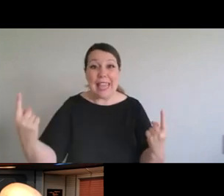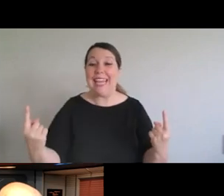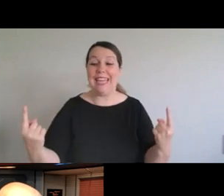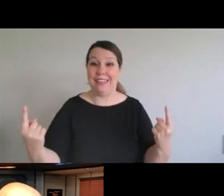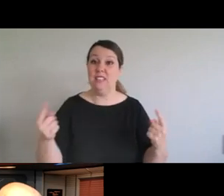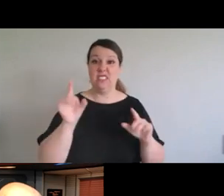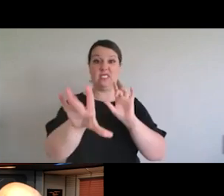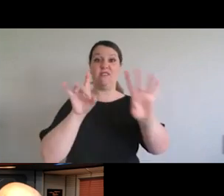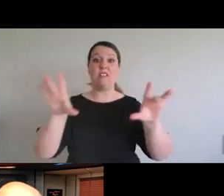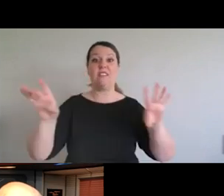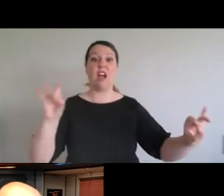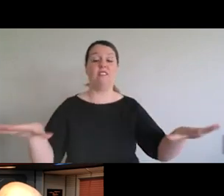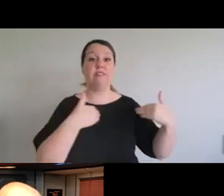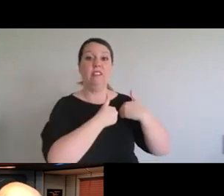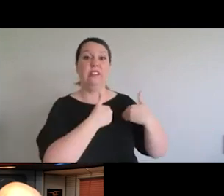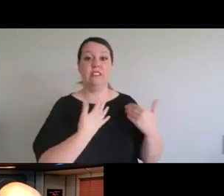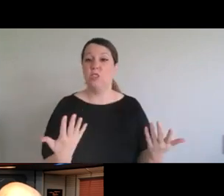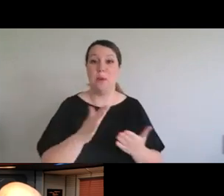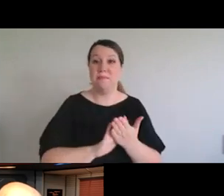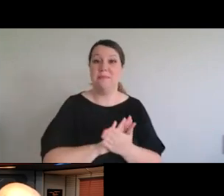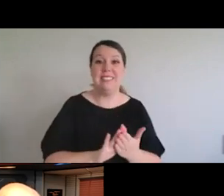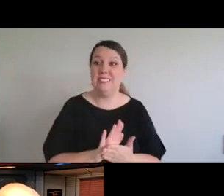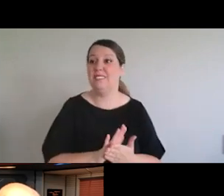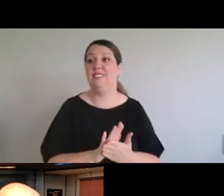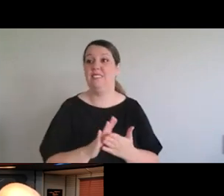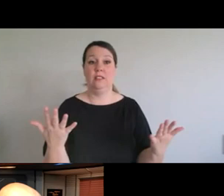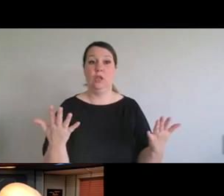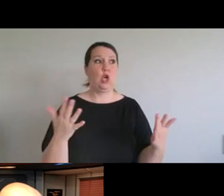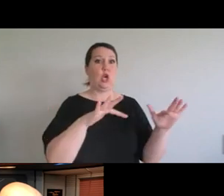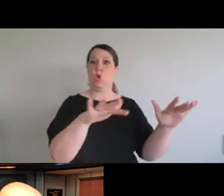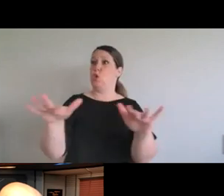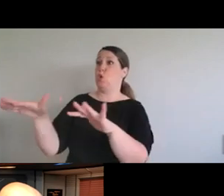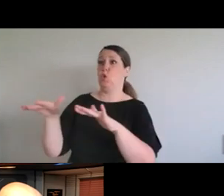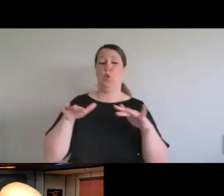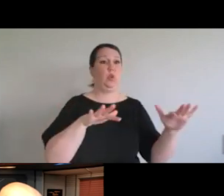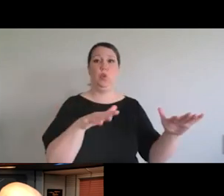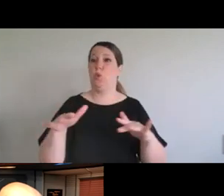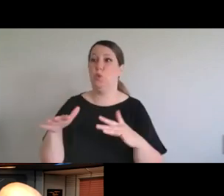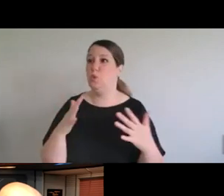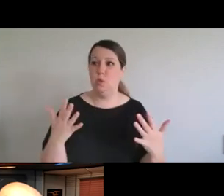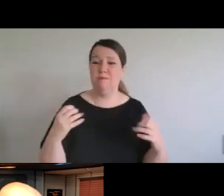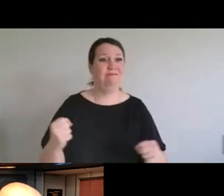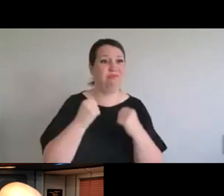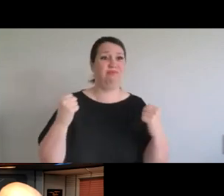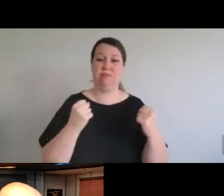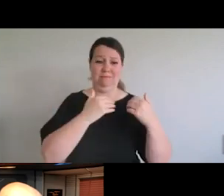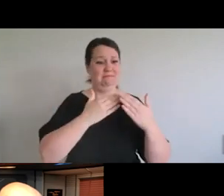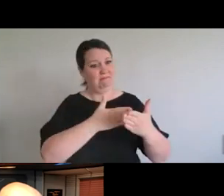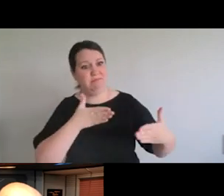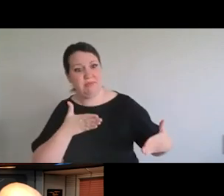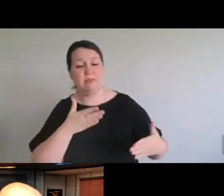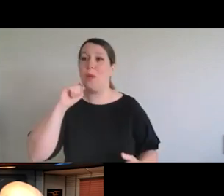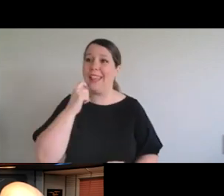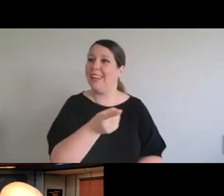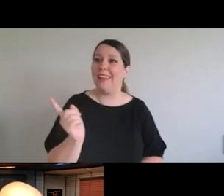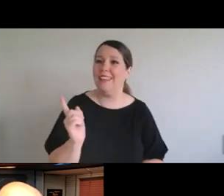mistakes. That's like the most costly way of going at all. They are actually choosing the more costly